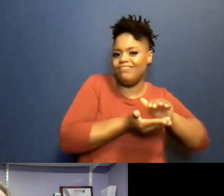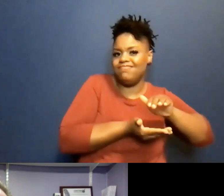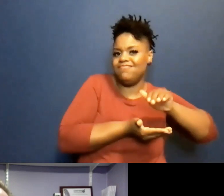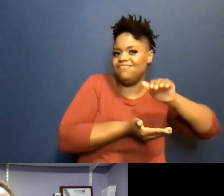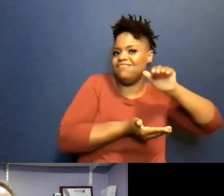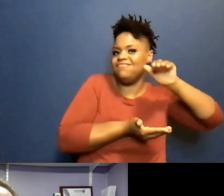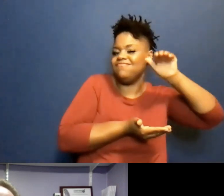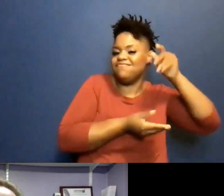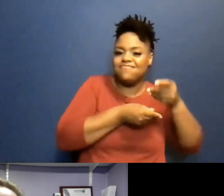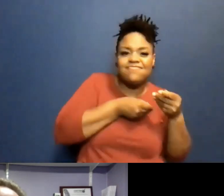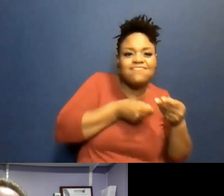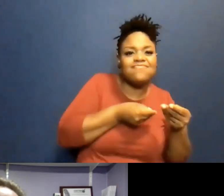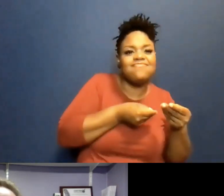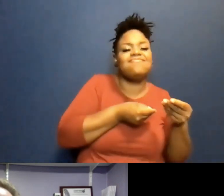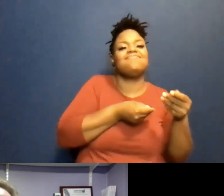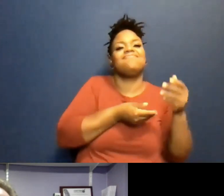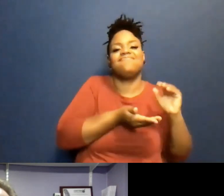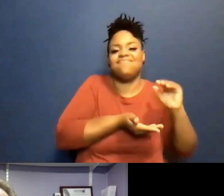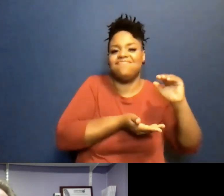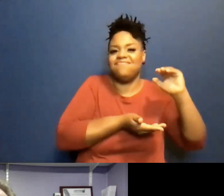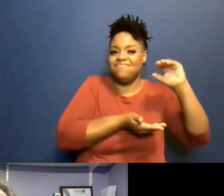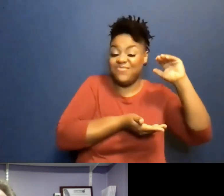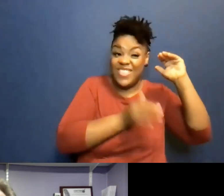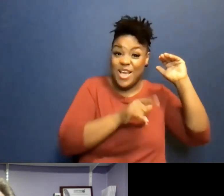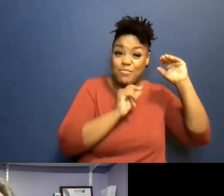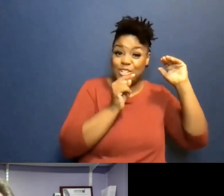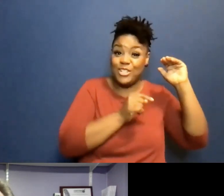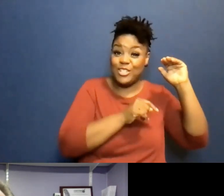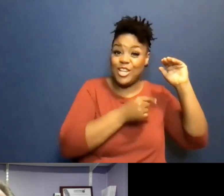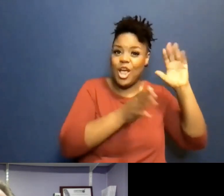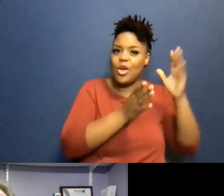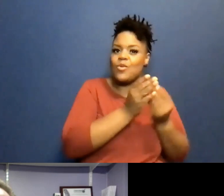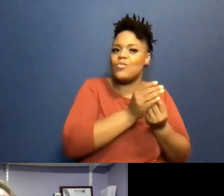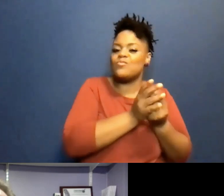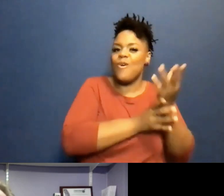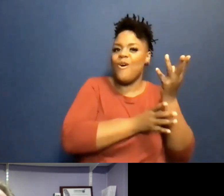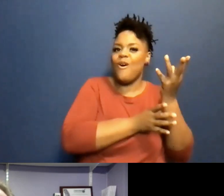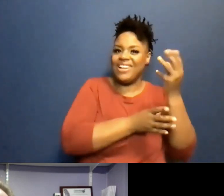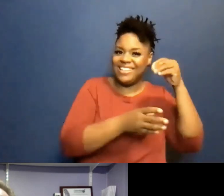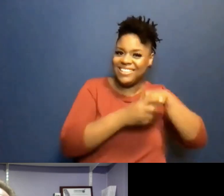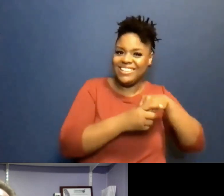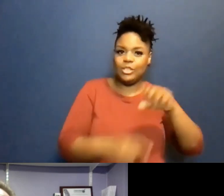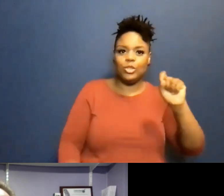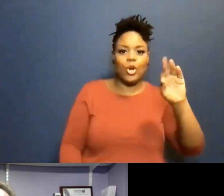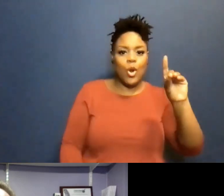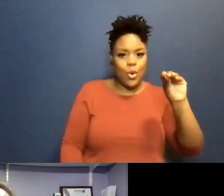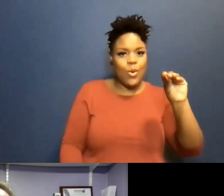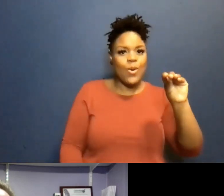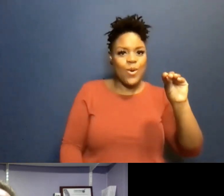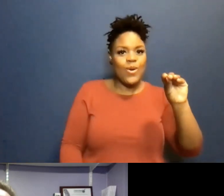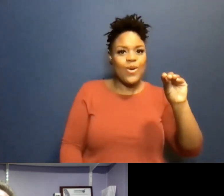of the studio. And it was just fantastic working with the actor Graham and seeing him with the